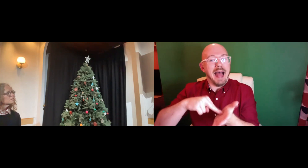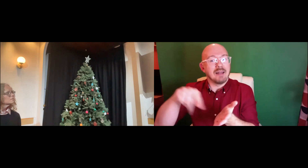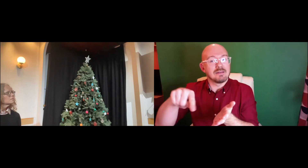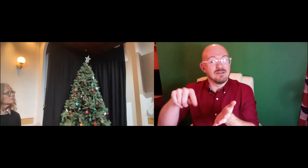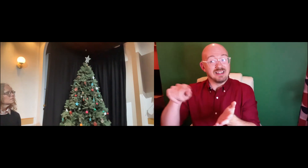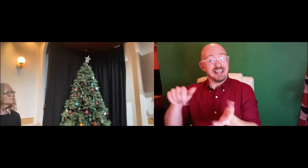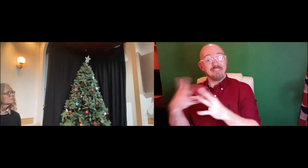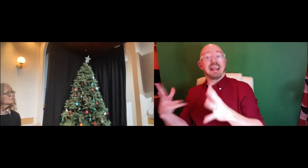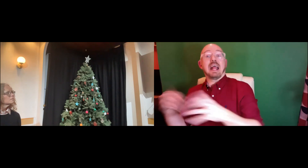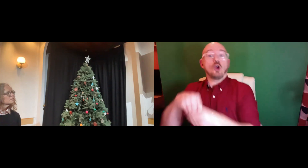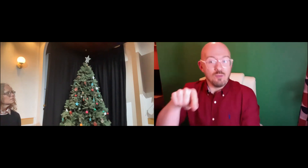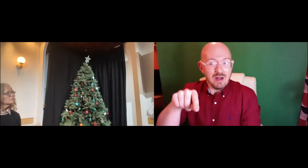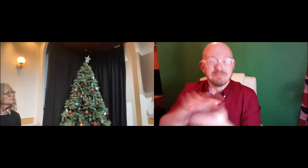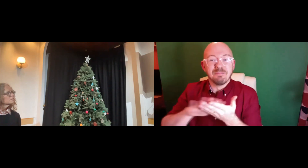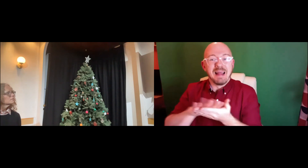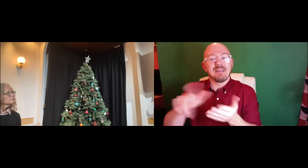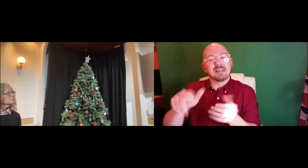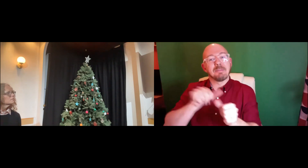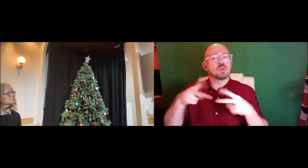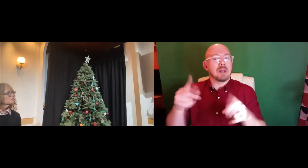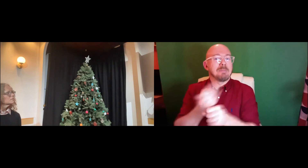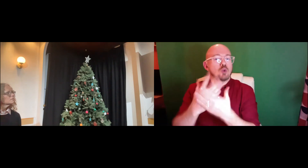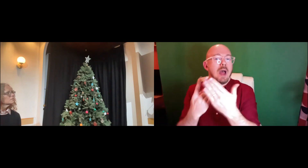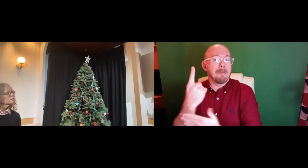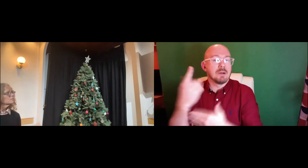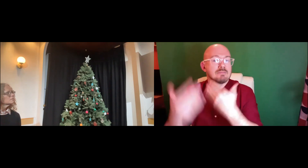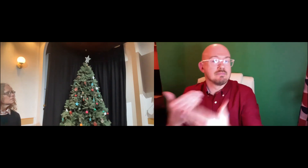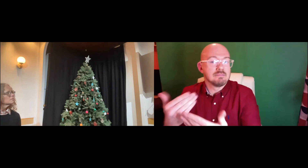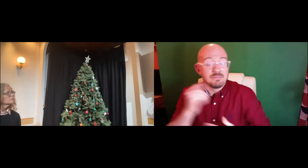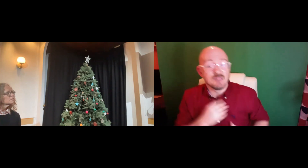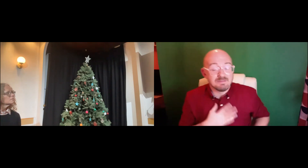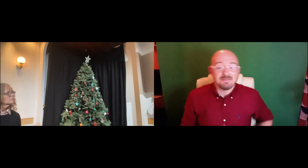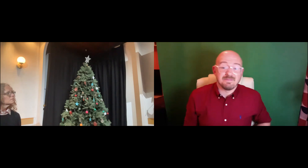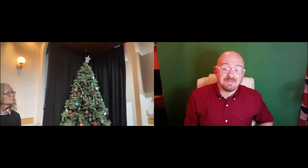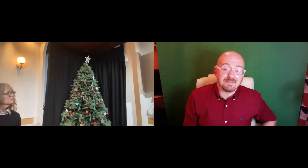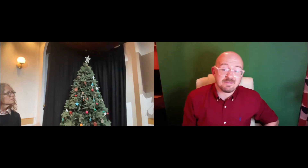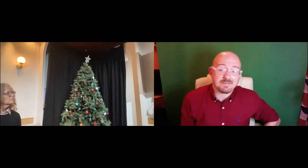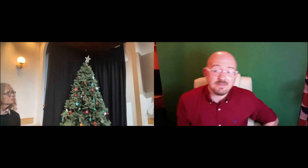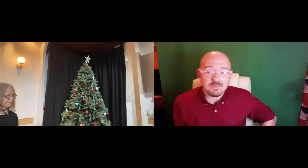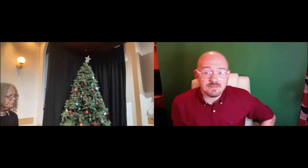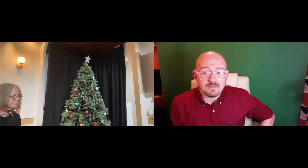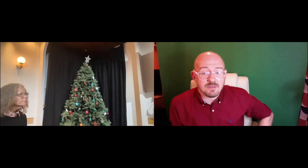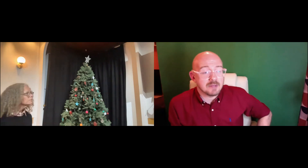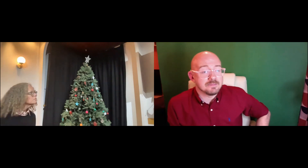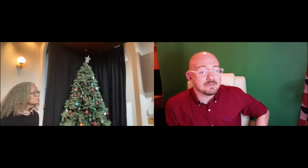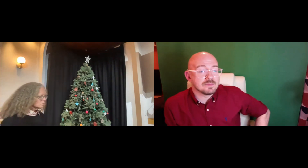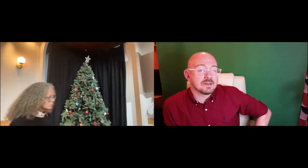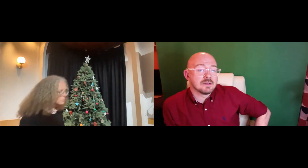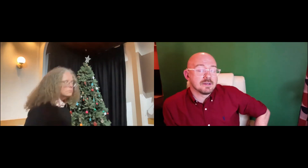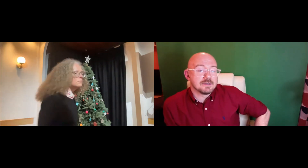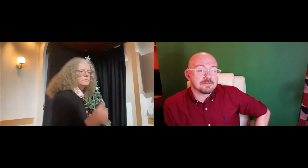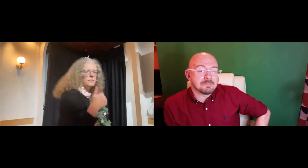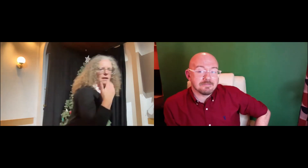Because we've obviously got the next BSL plan that will be developed, and that's where we feel that we can have the most influence to influence what